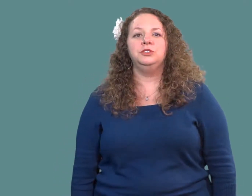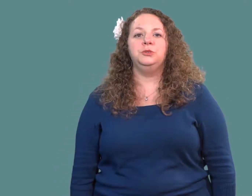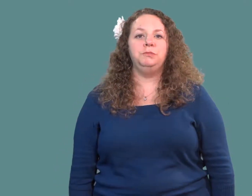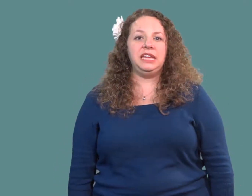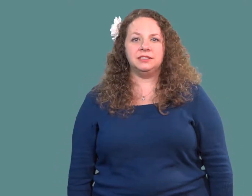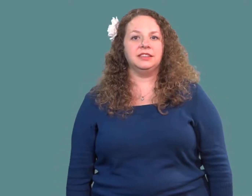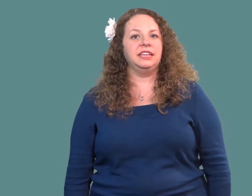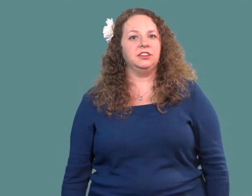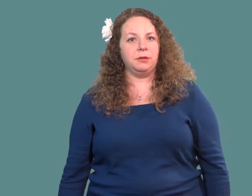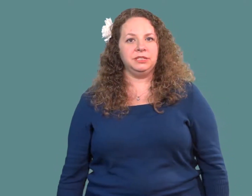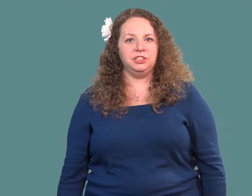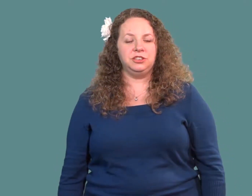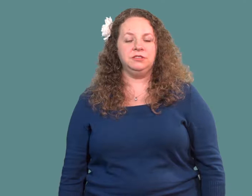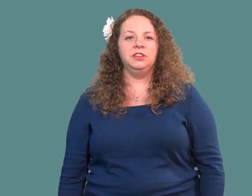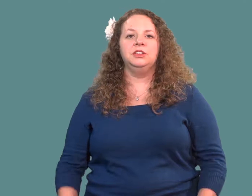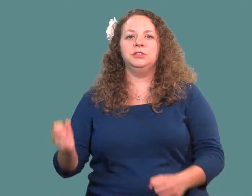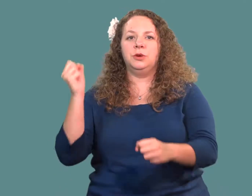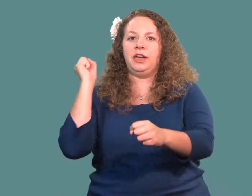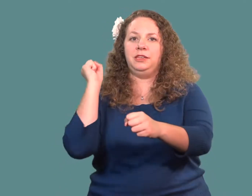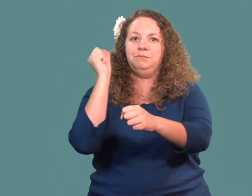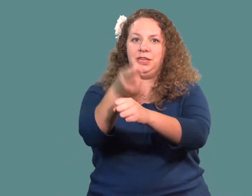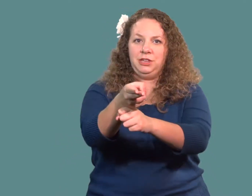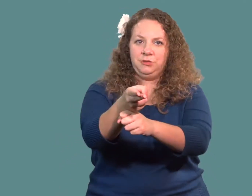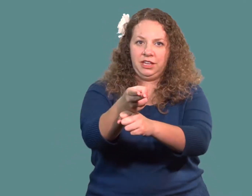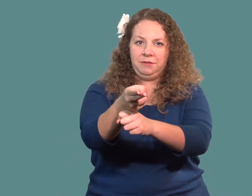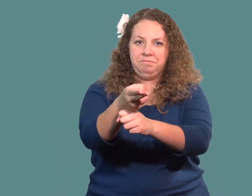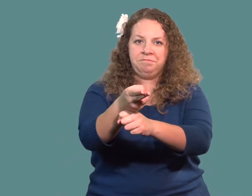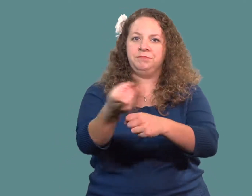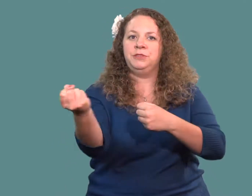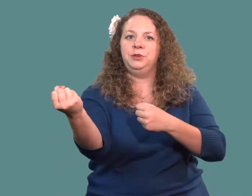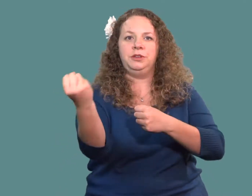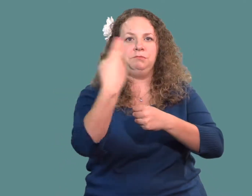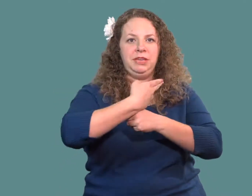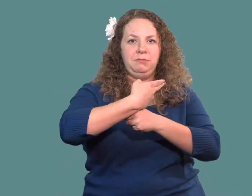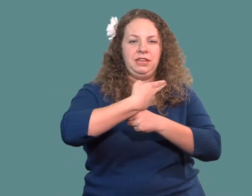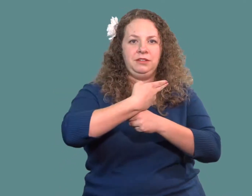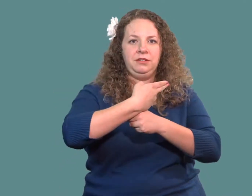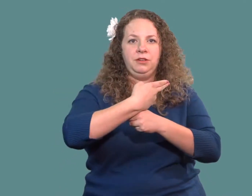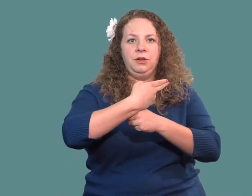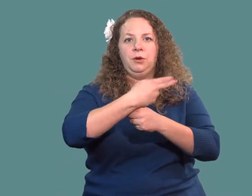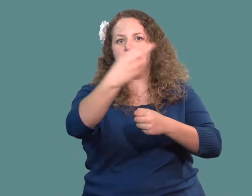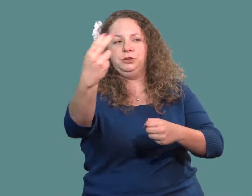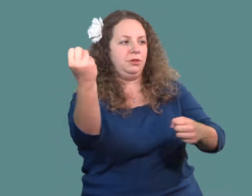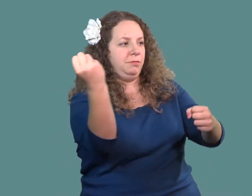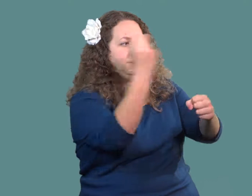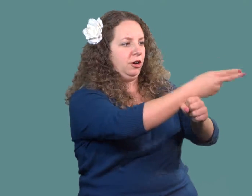To beat, like in a competition. So I can beat you in a game. You can beat me, or you could beat